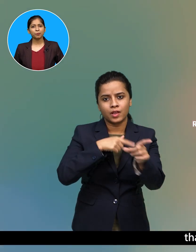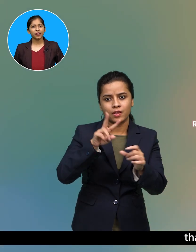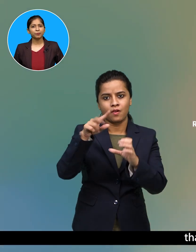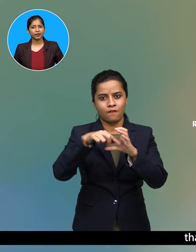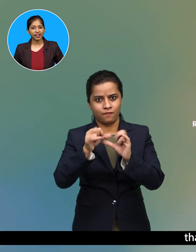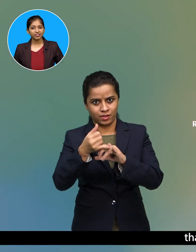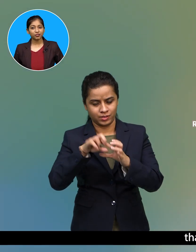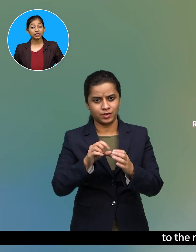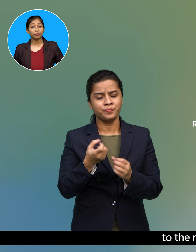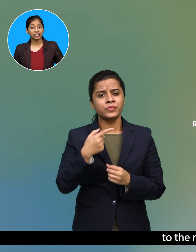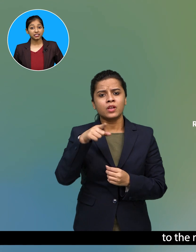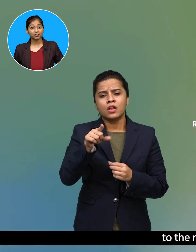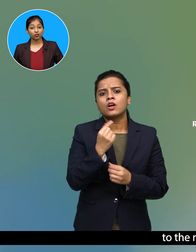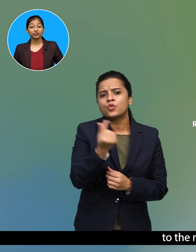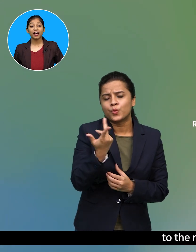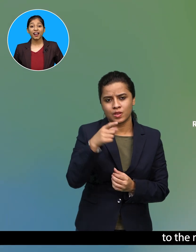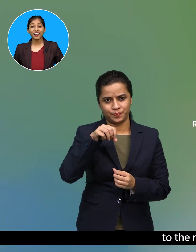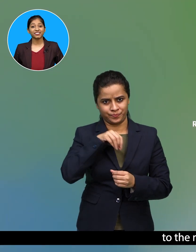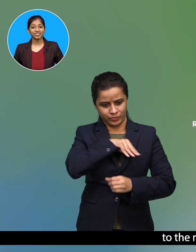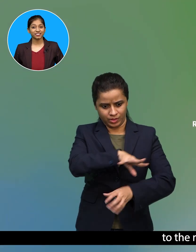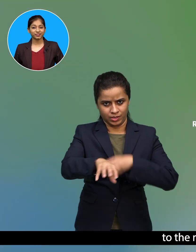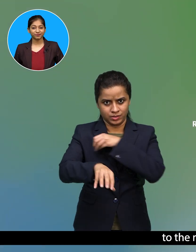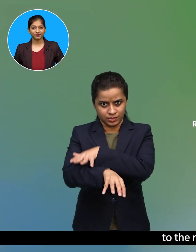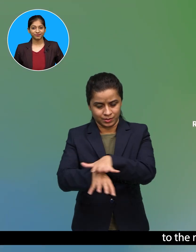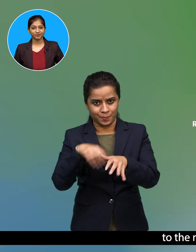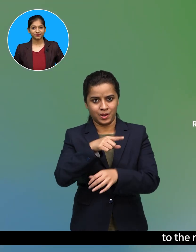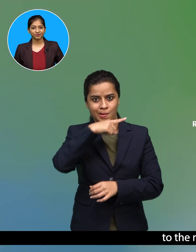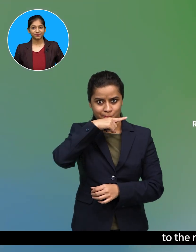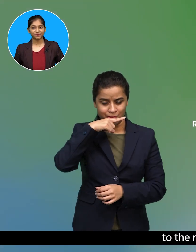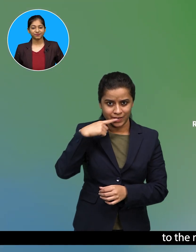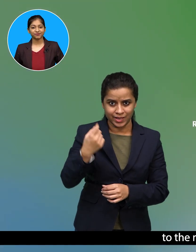that supply blood to the muscles of the heart.